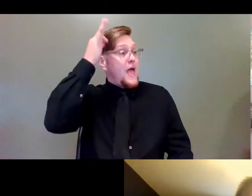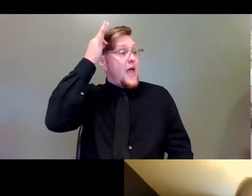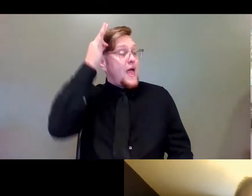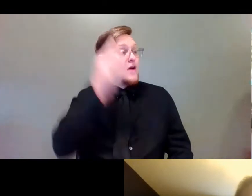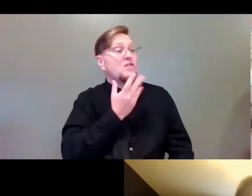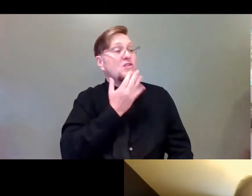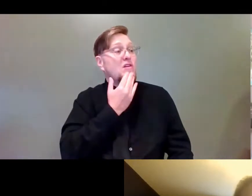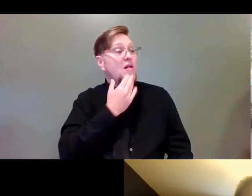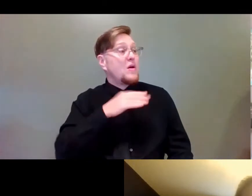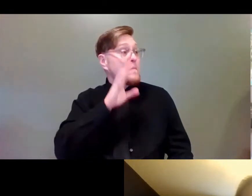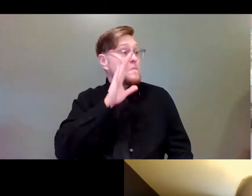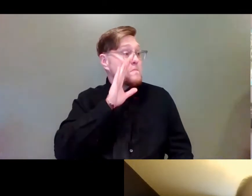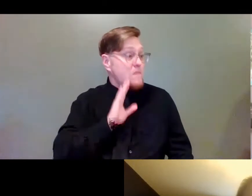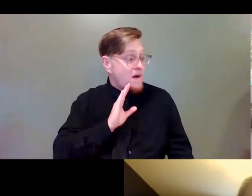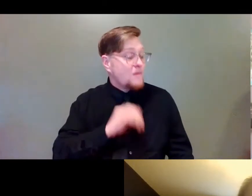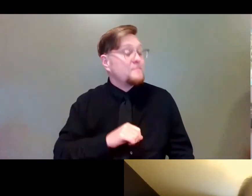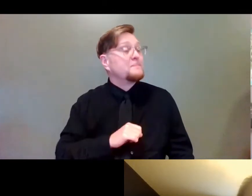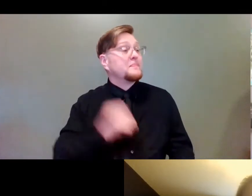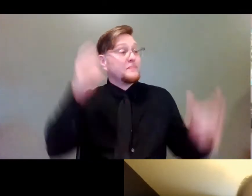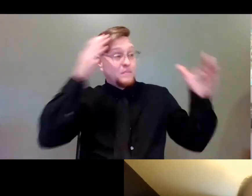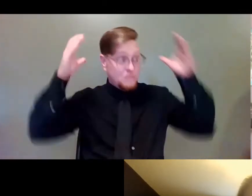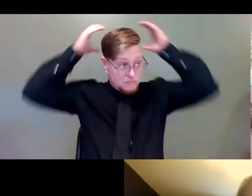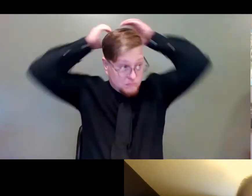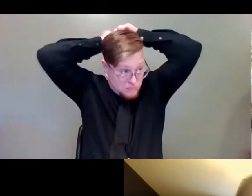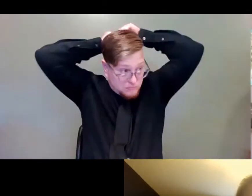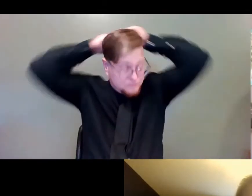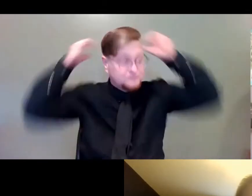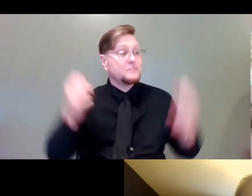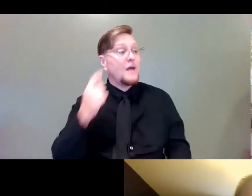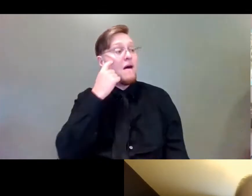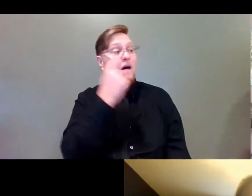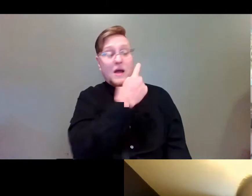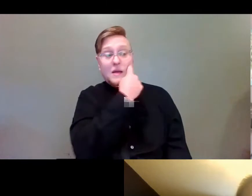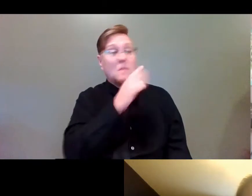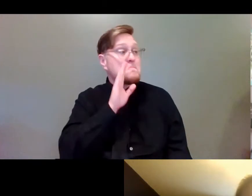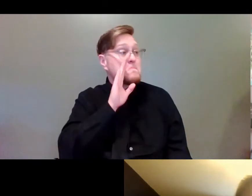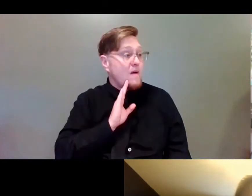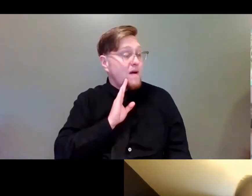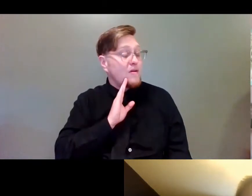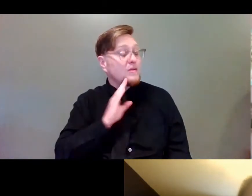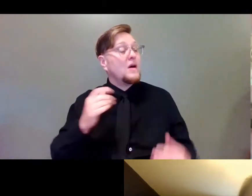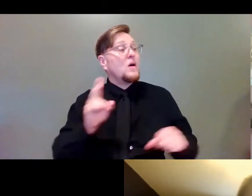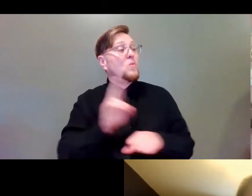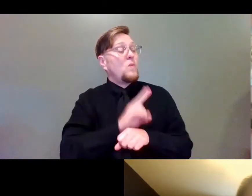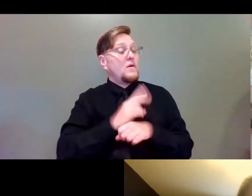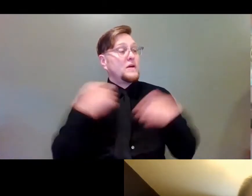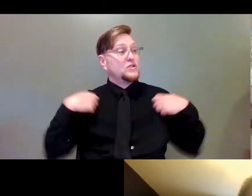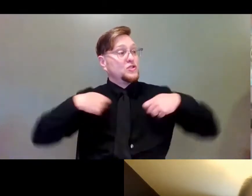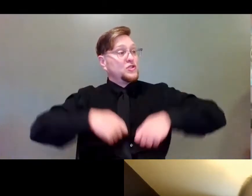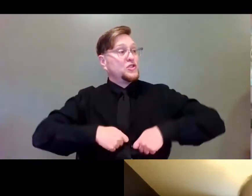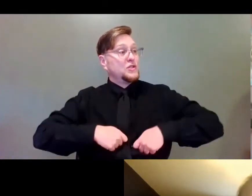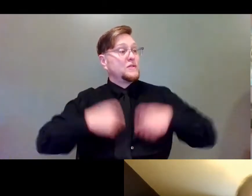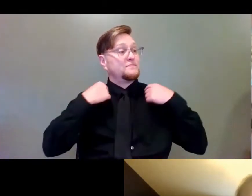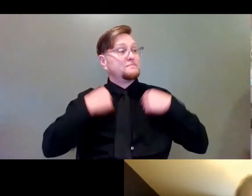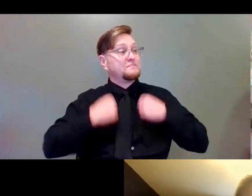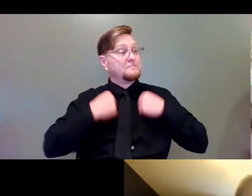brown eyes. I'm wearing a jean collared shirt with a silver necklace, and I use